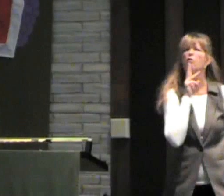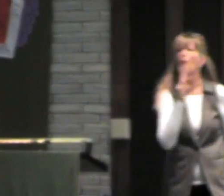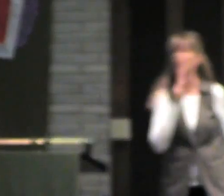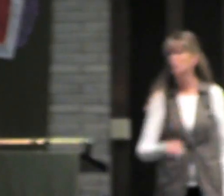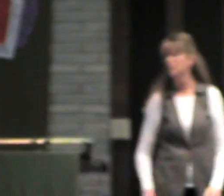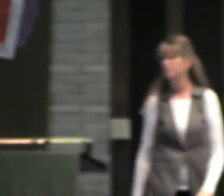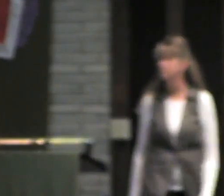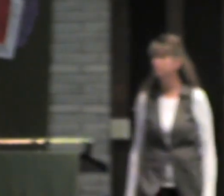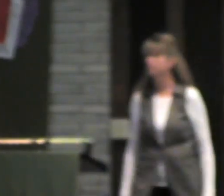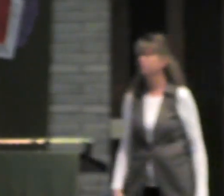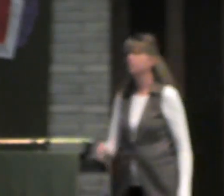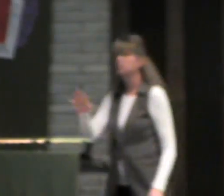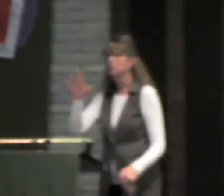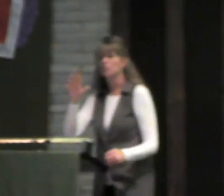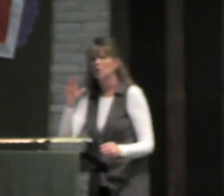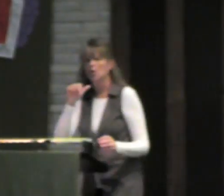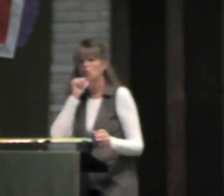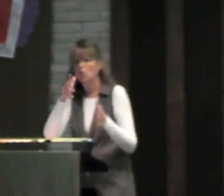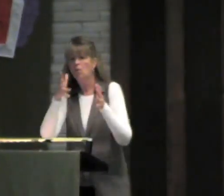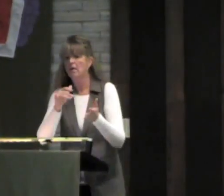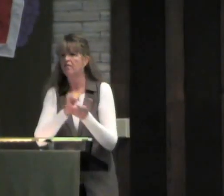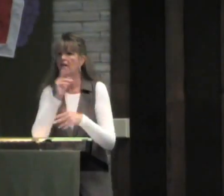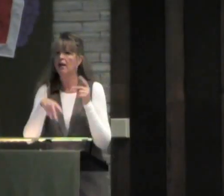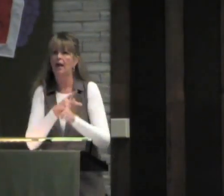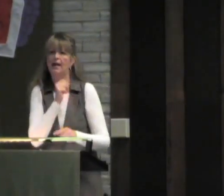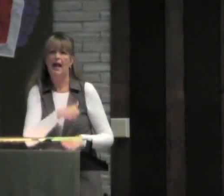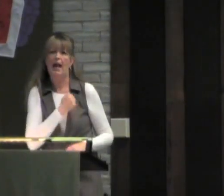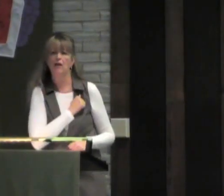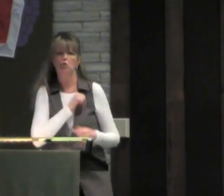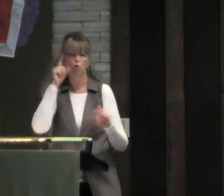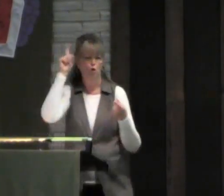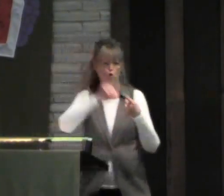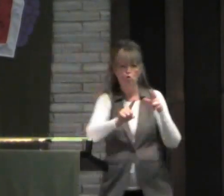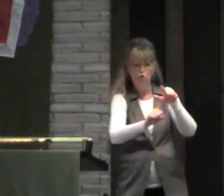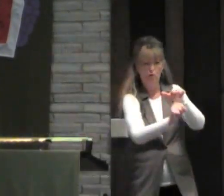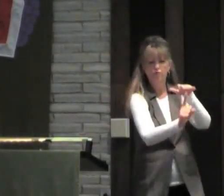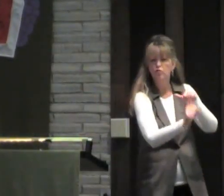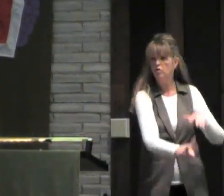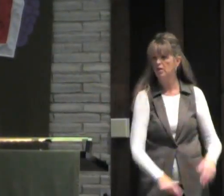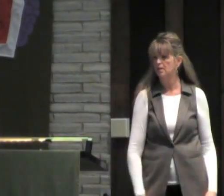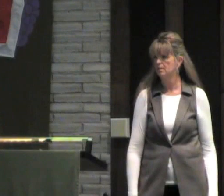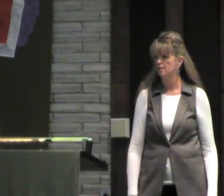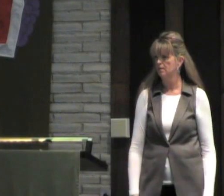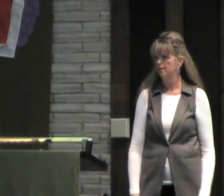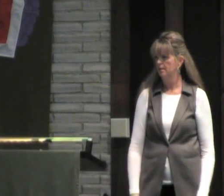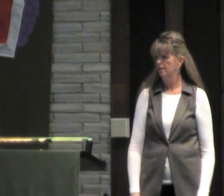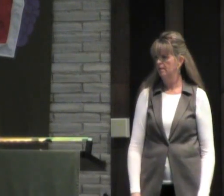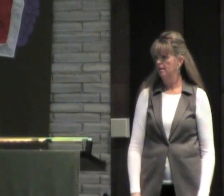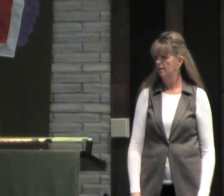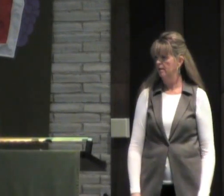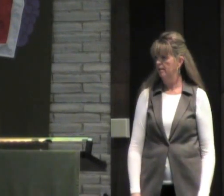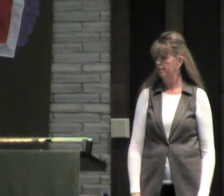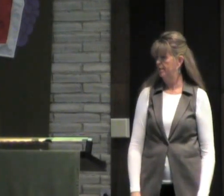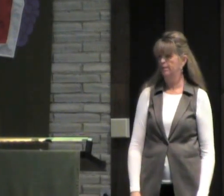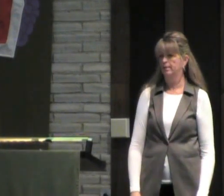there's plenty of water in this cup. Don't leave that kind of attitude to the refugees.